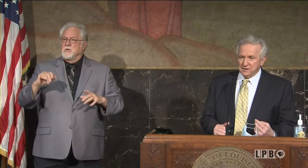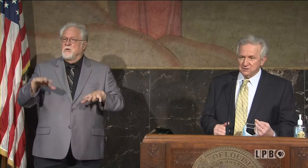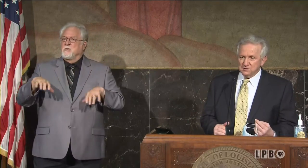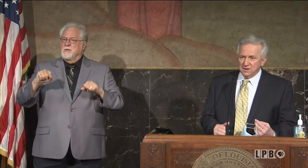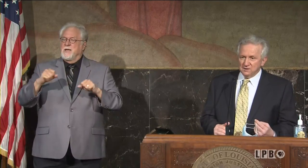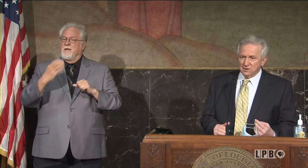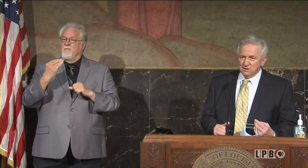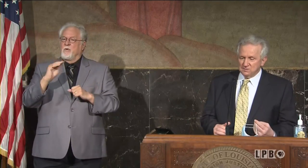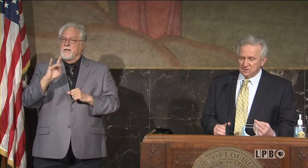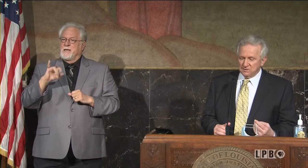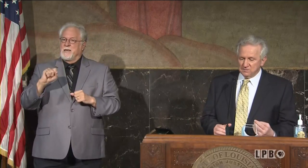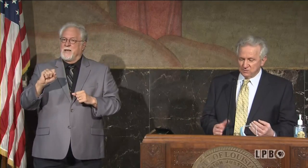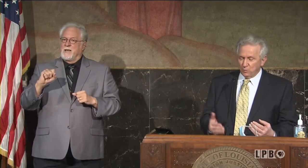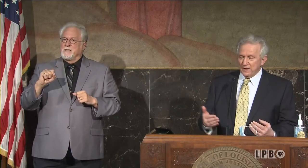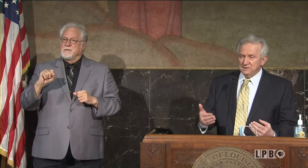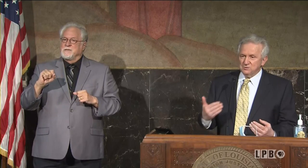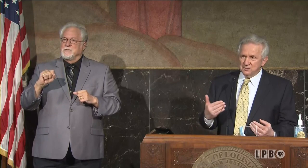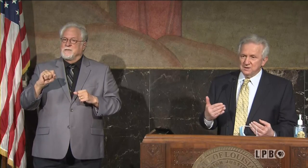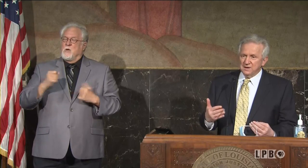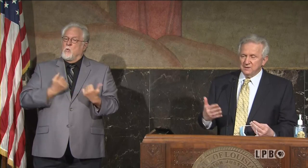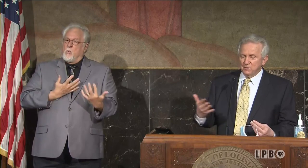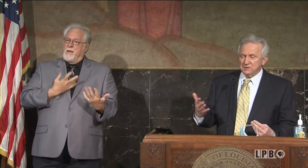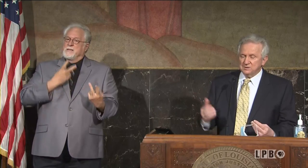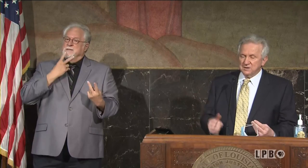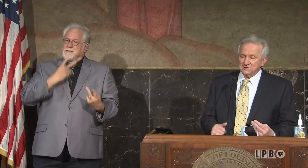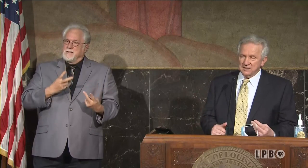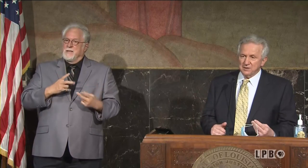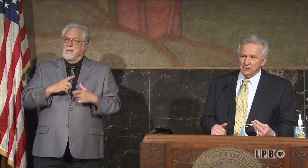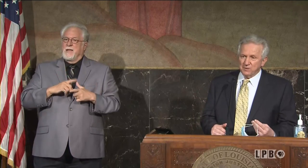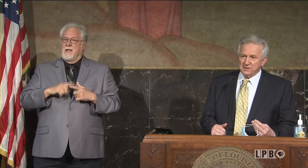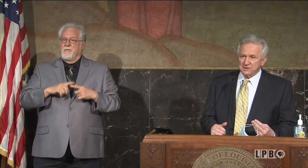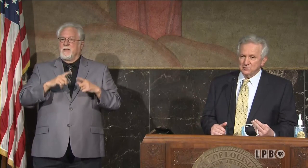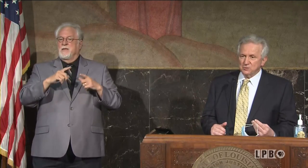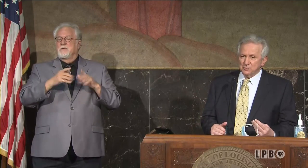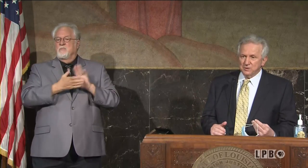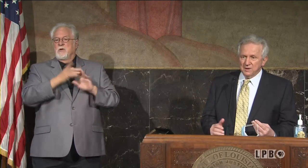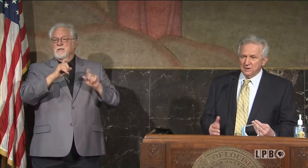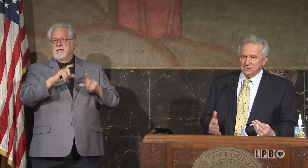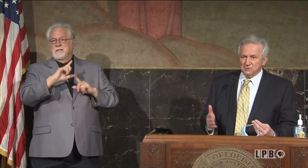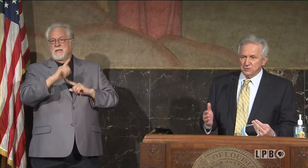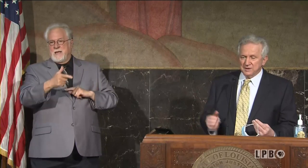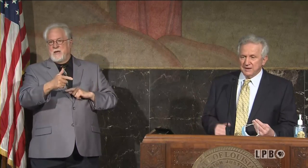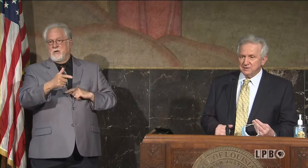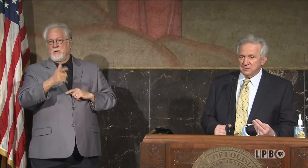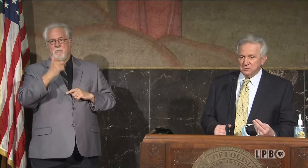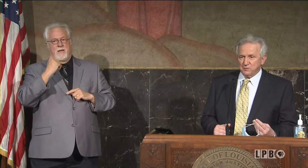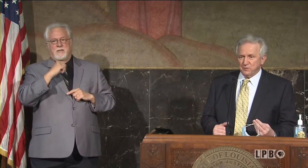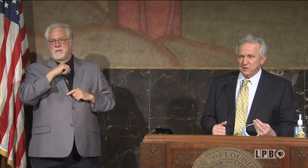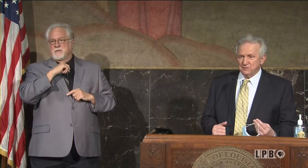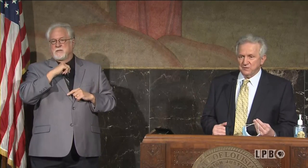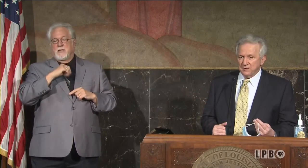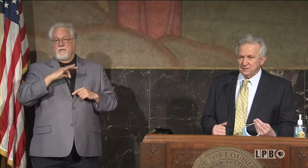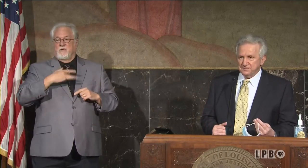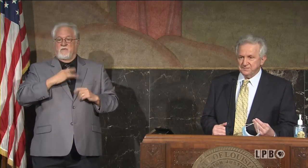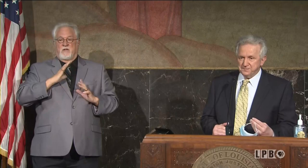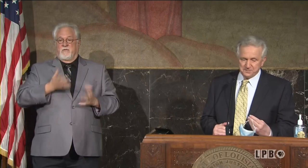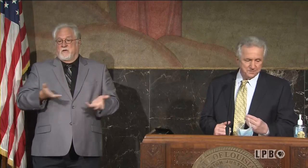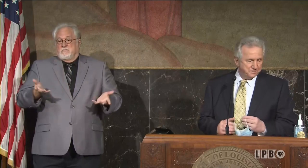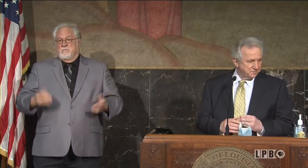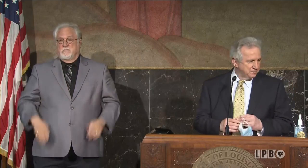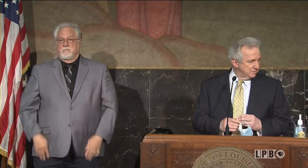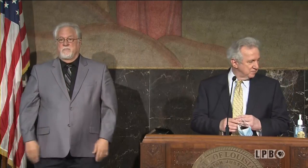14 days to wait and see and run the test later rather than sooner, because there's no need to have a test if you're feeling fine.